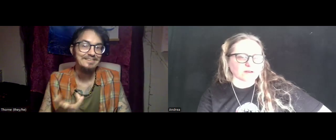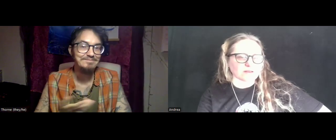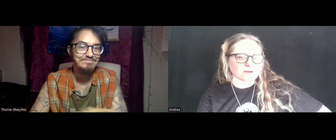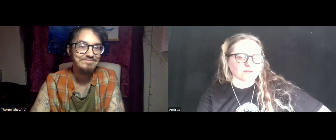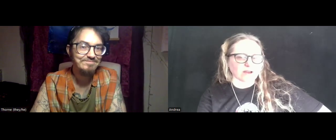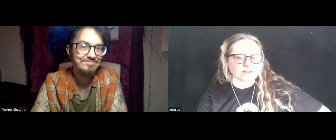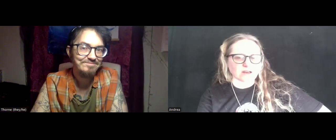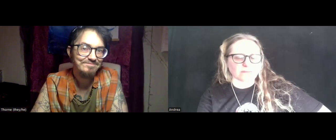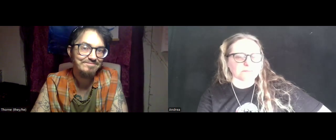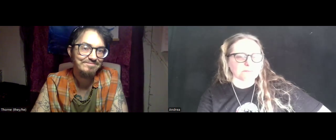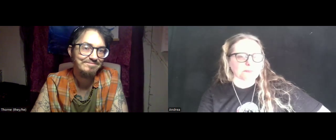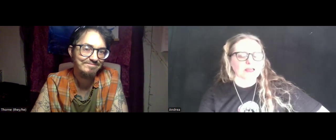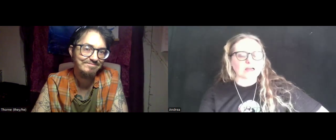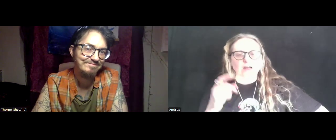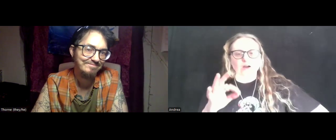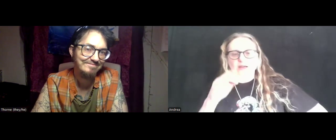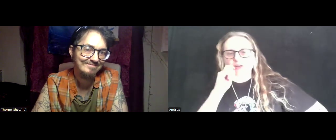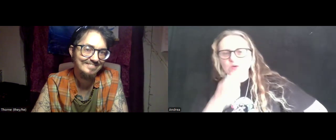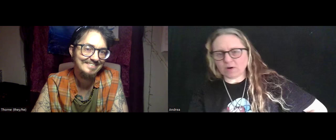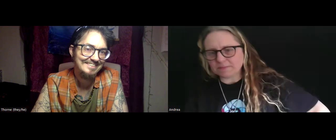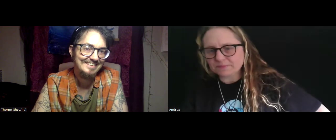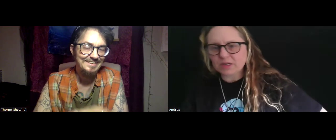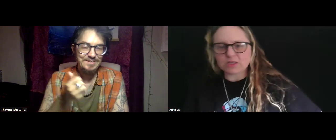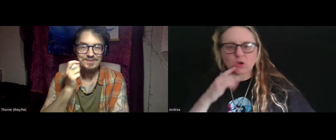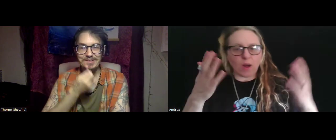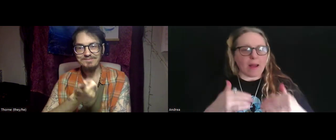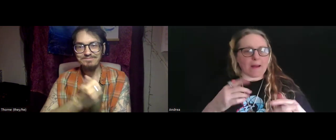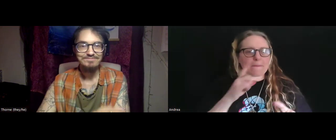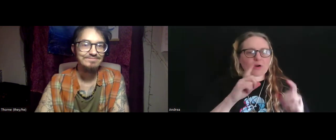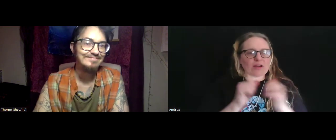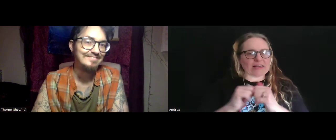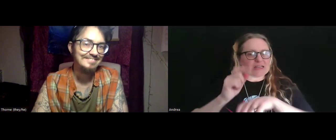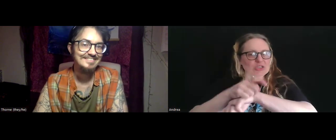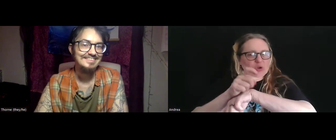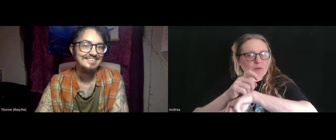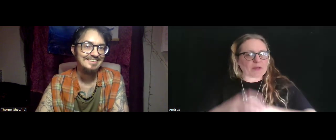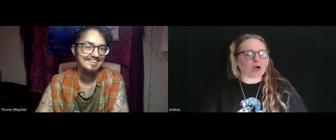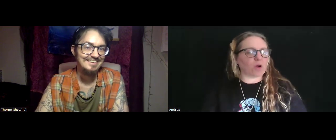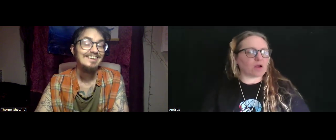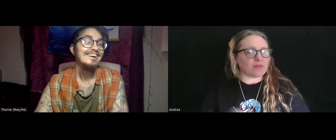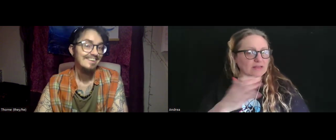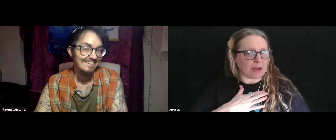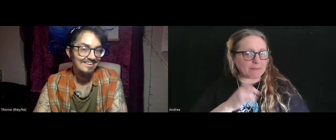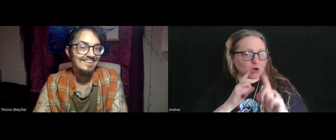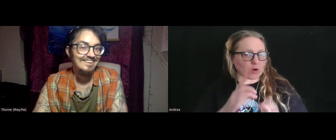So it's fascinating. Okay, cool. So Mercury in Scorpio, that's my Mercury.